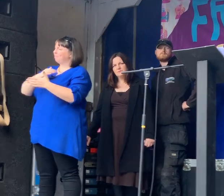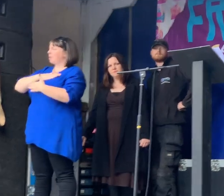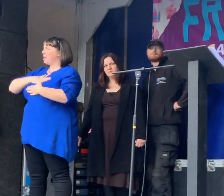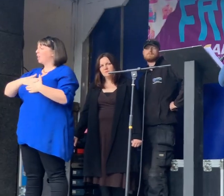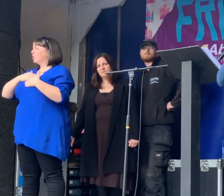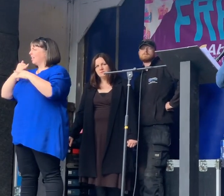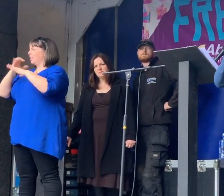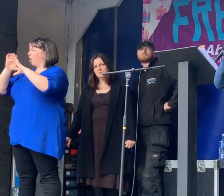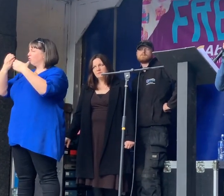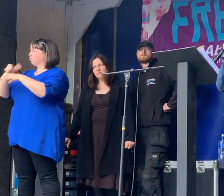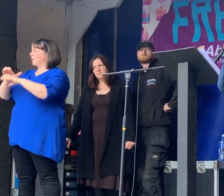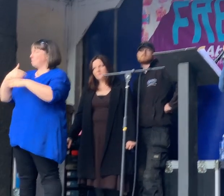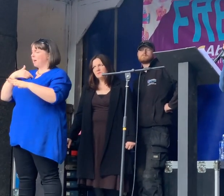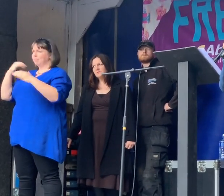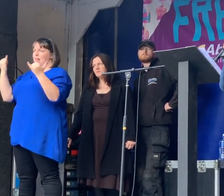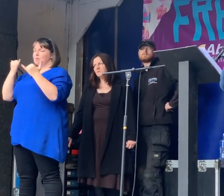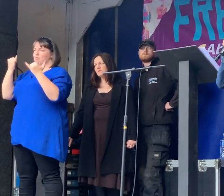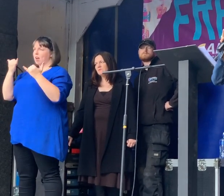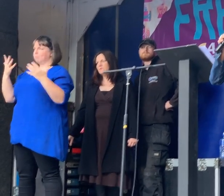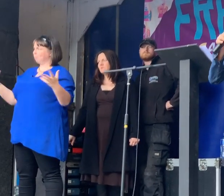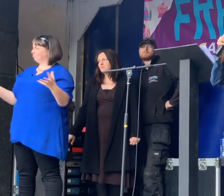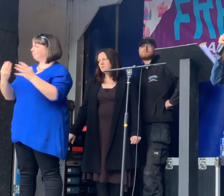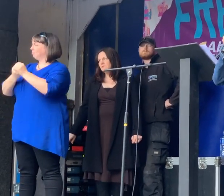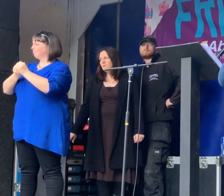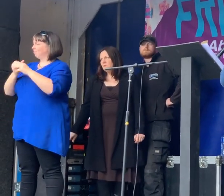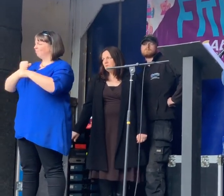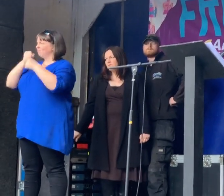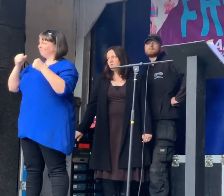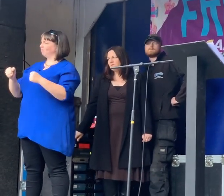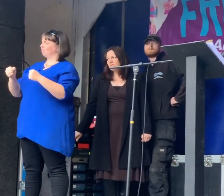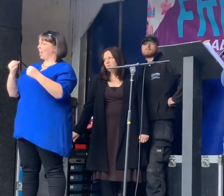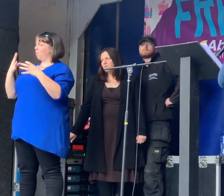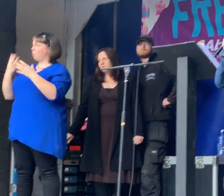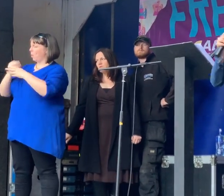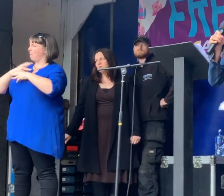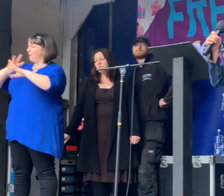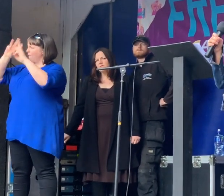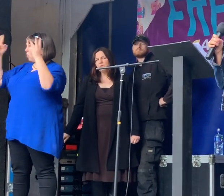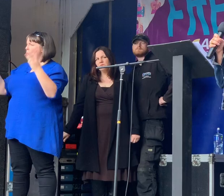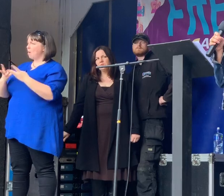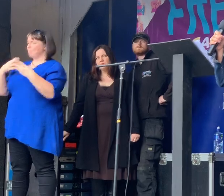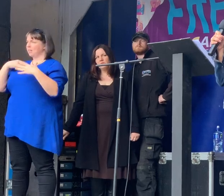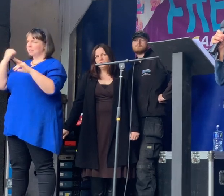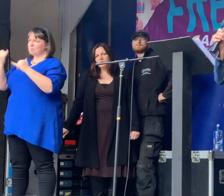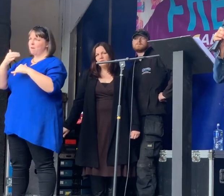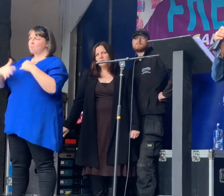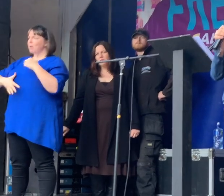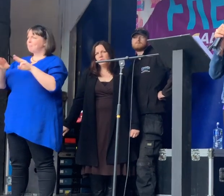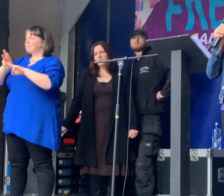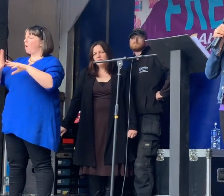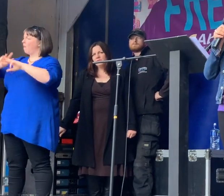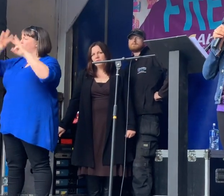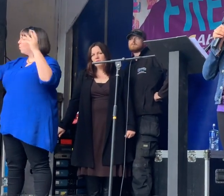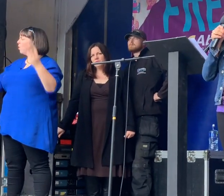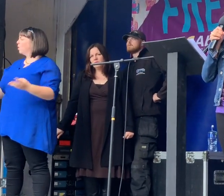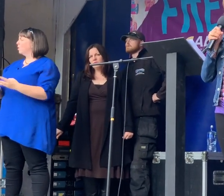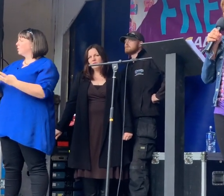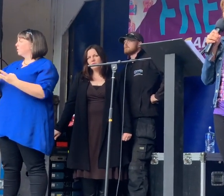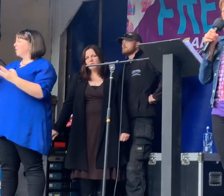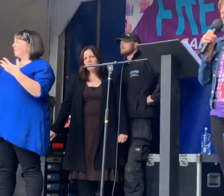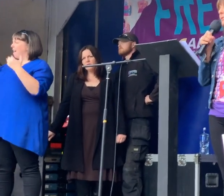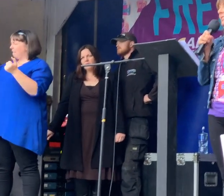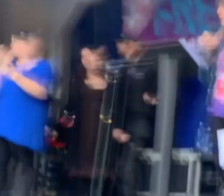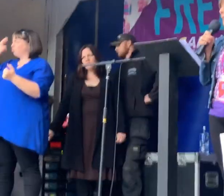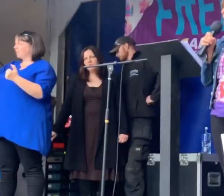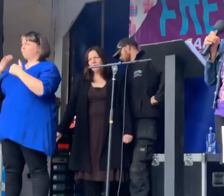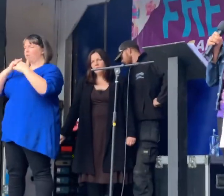We're celebrating solidarity like that here today. Solidarity with women across the world, with pregnant people across the world. And so there are